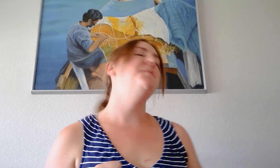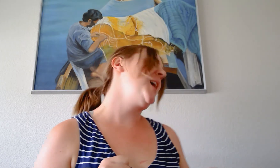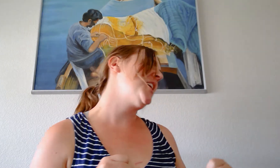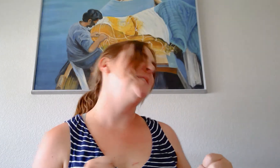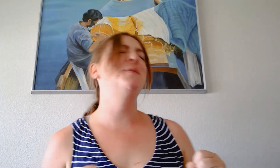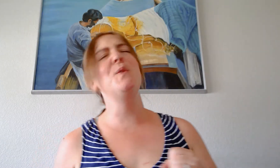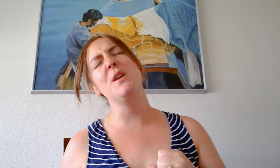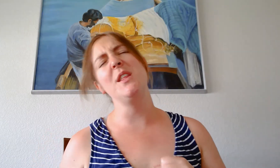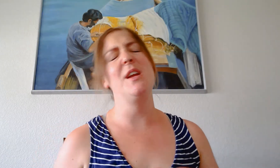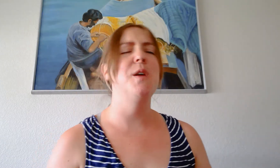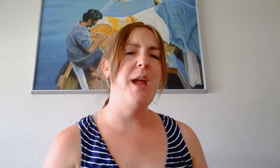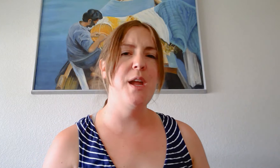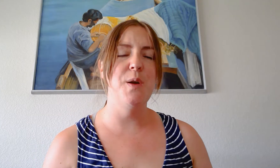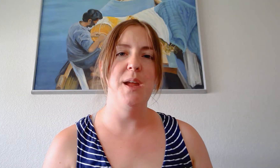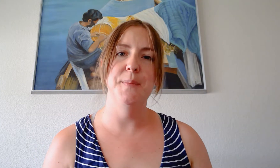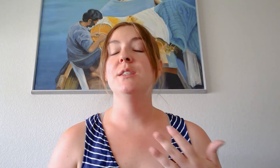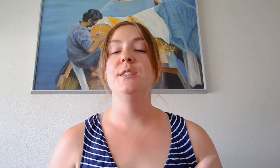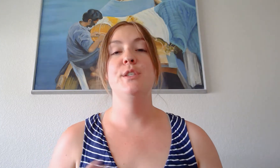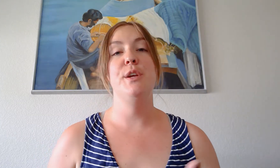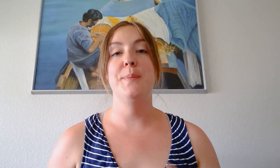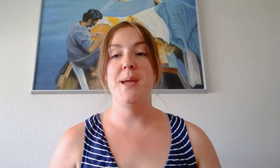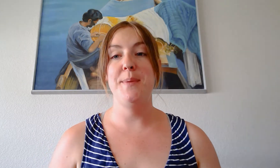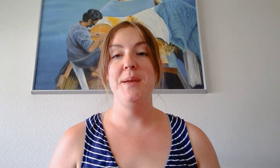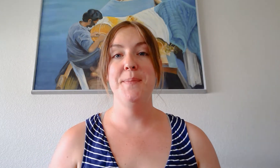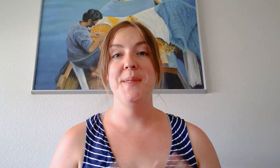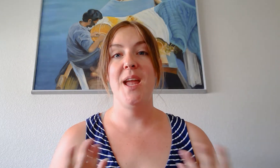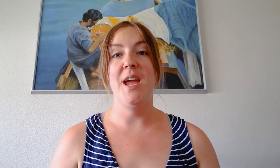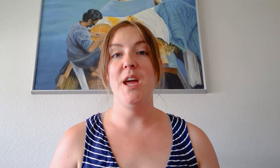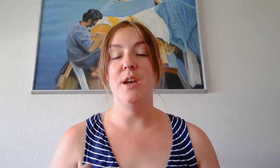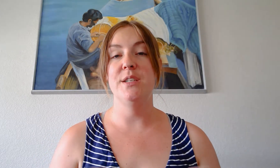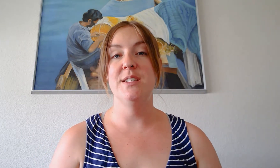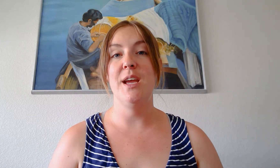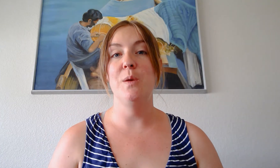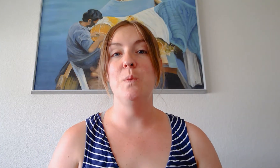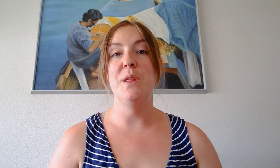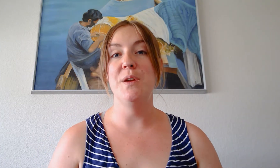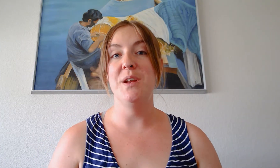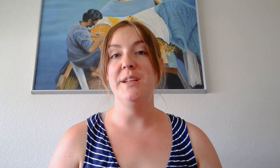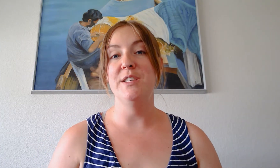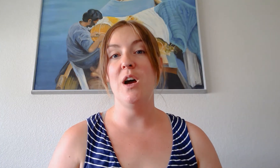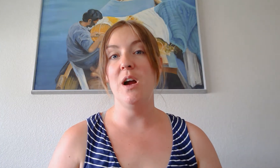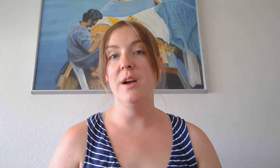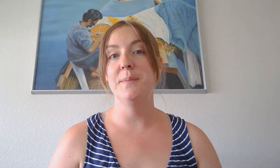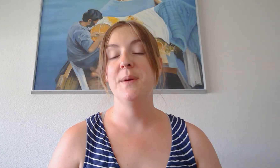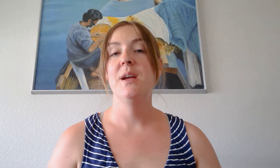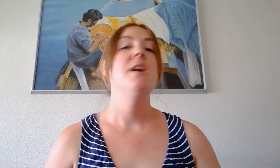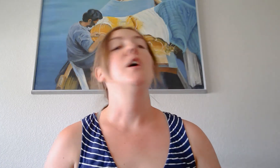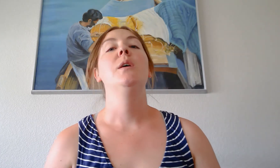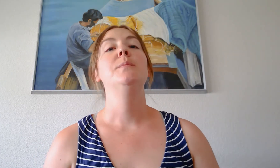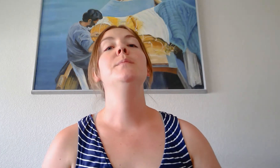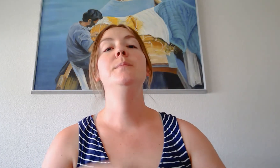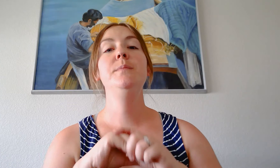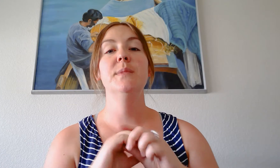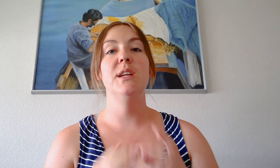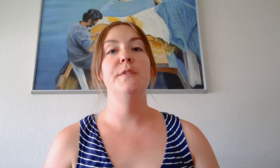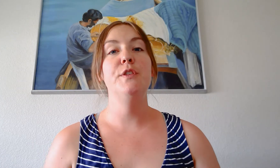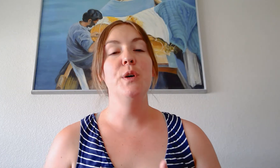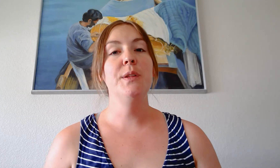back and forth and they're angry. Listen to your baby and understand what their needs are. If you don't think